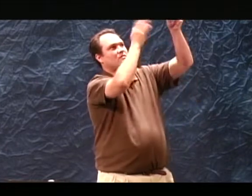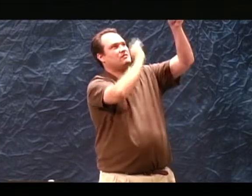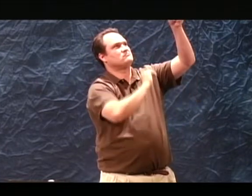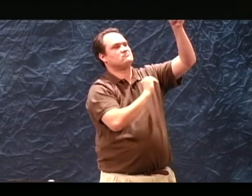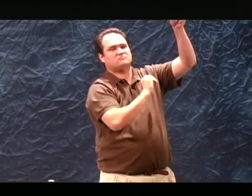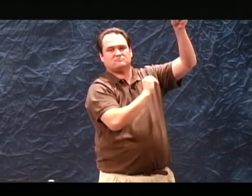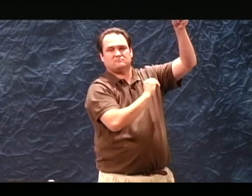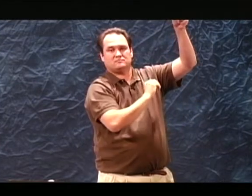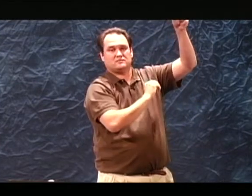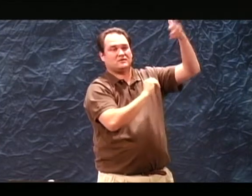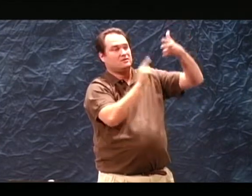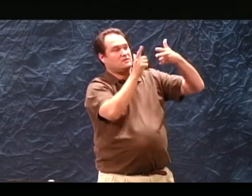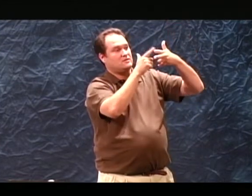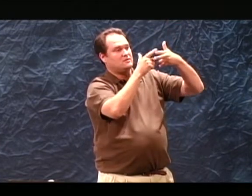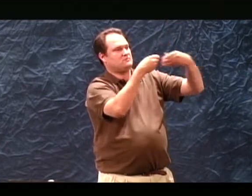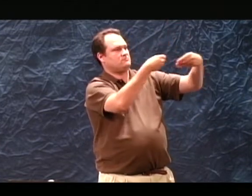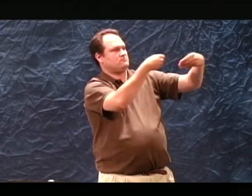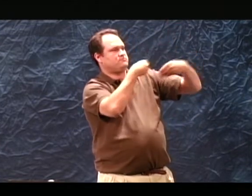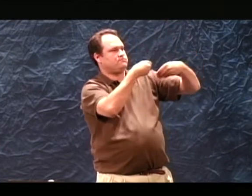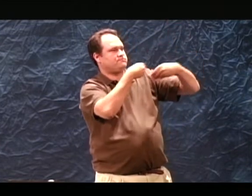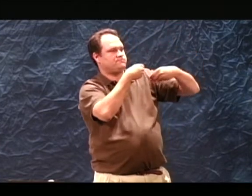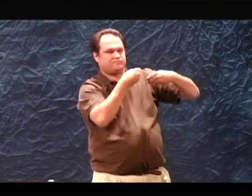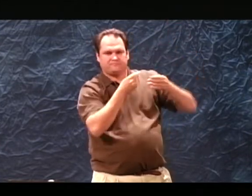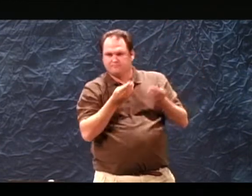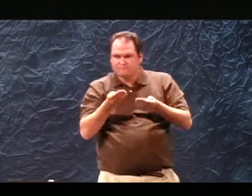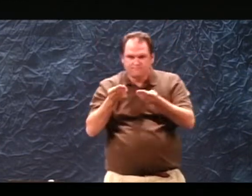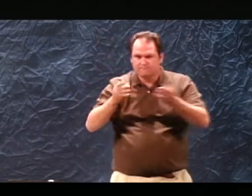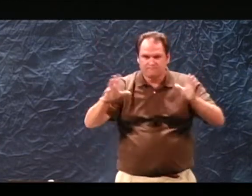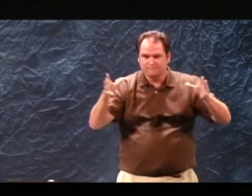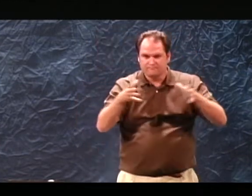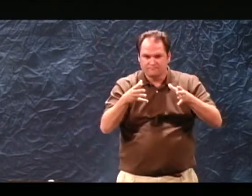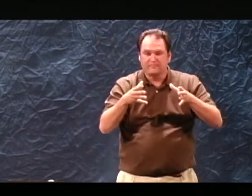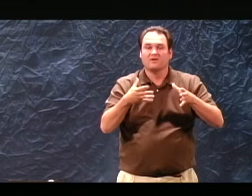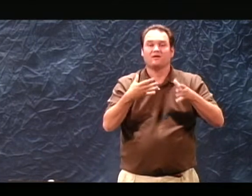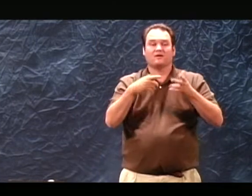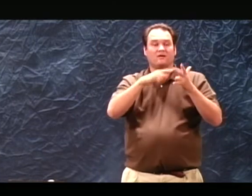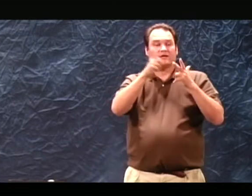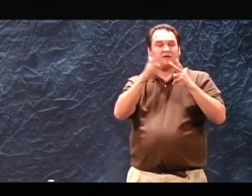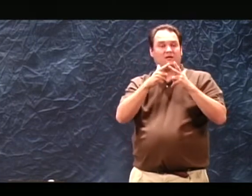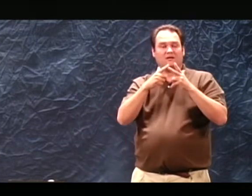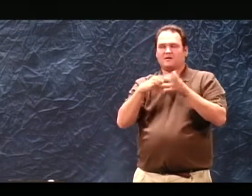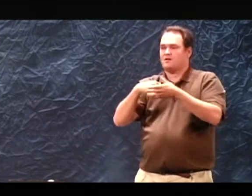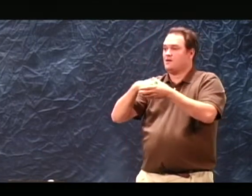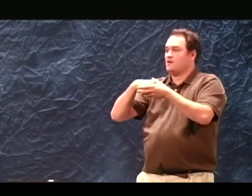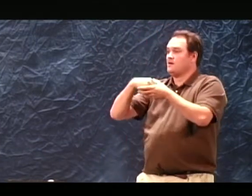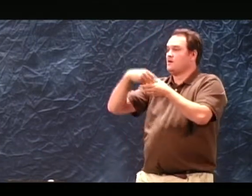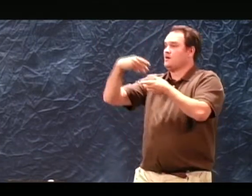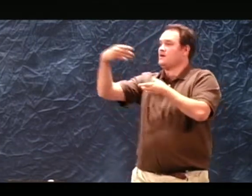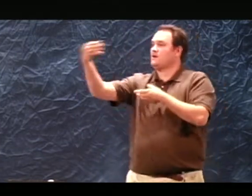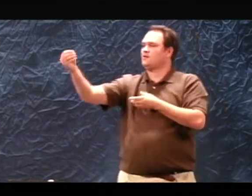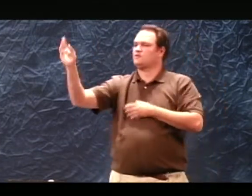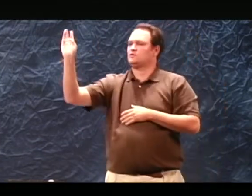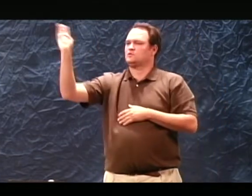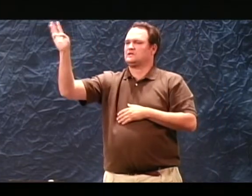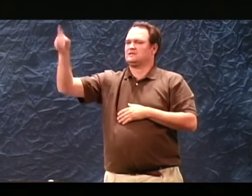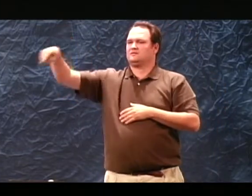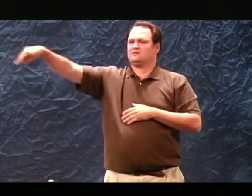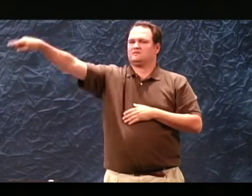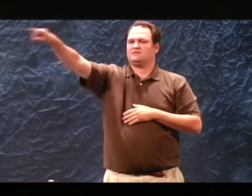so we serve god directly by worshiping him we nurture one another and then are ready to go out and